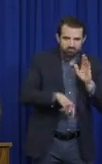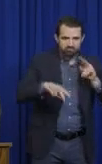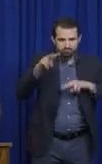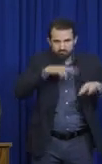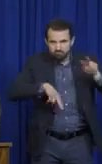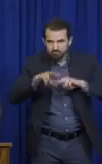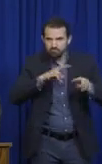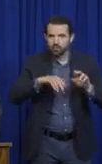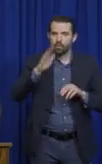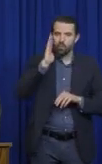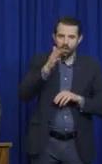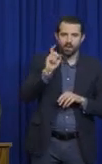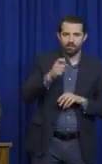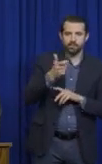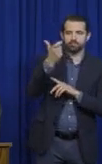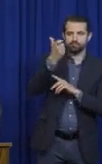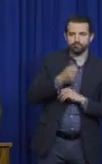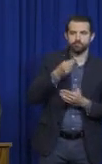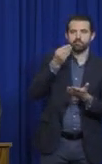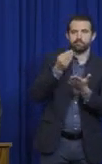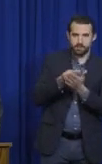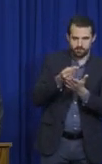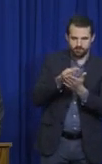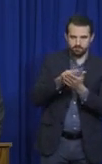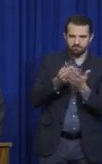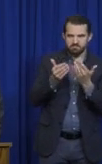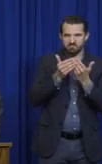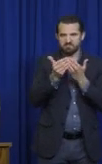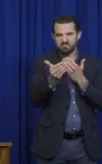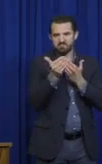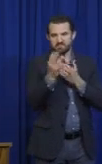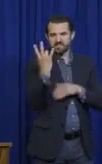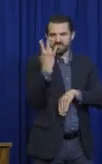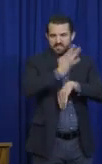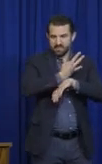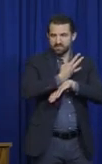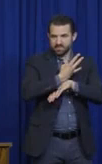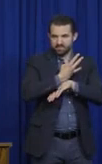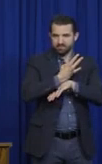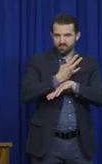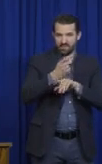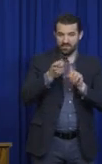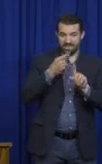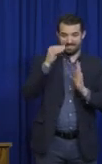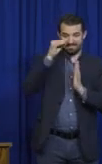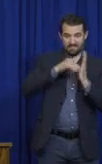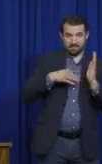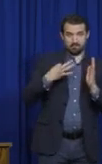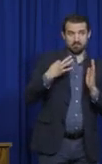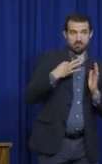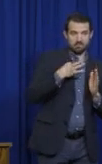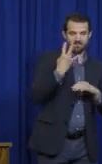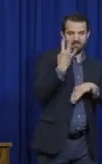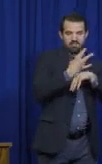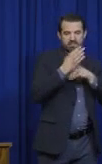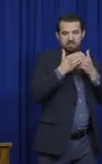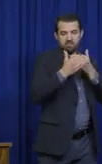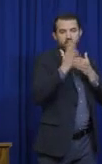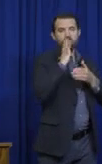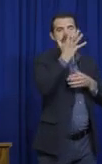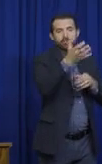receiving benefits within 7 days from filing your initial claim and your first weekly